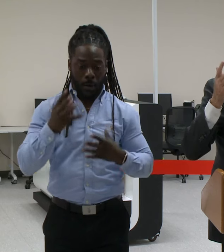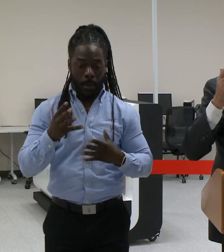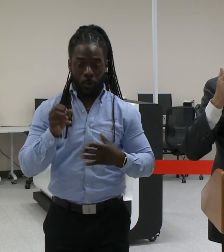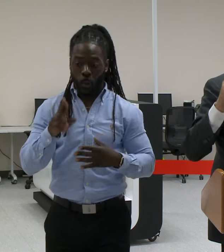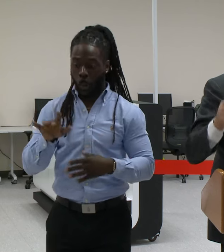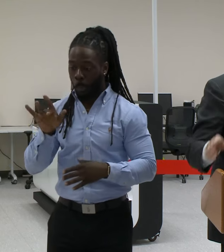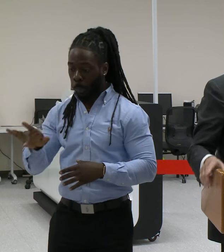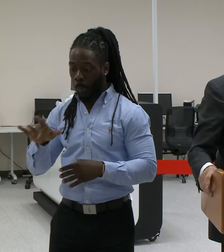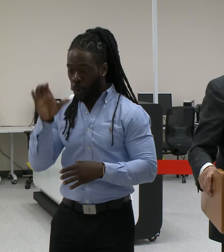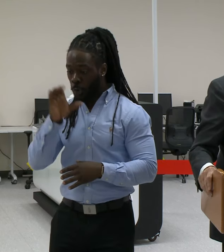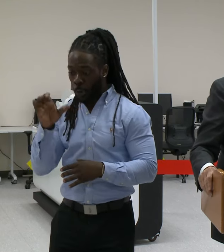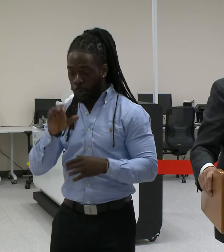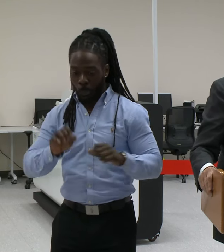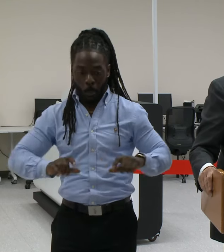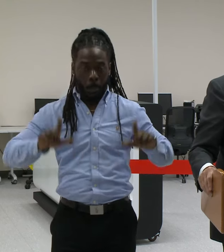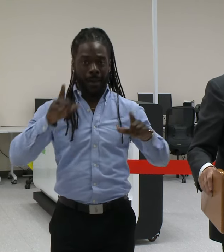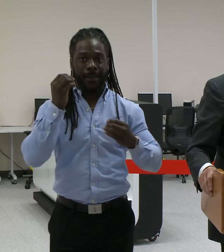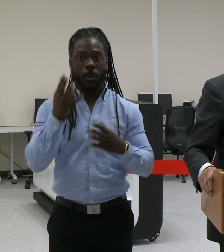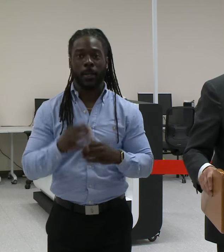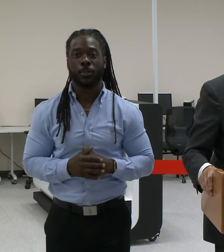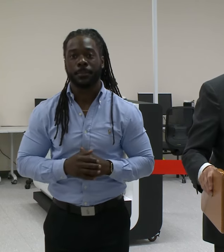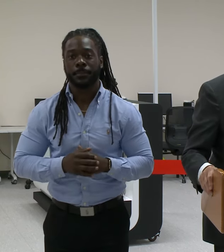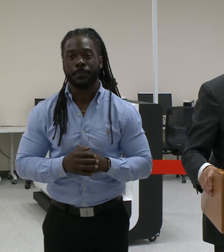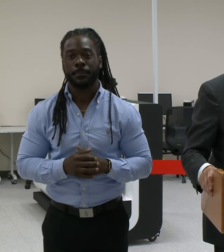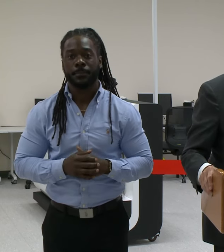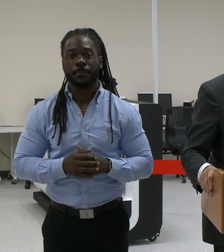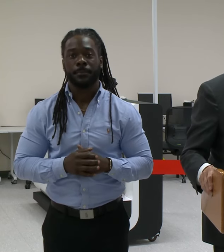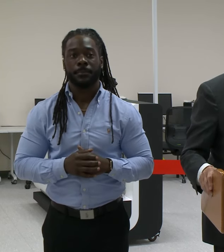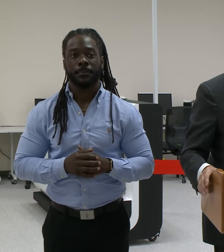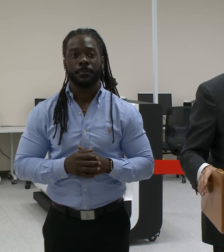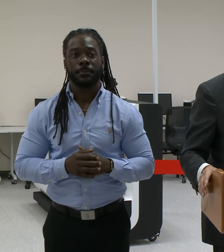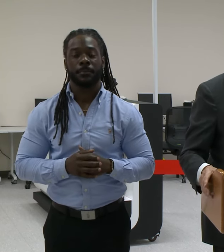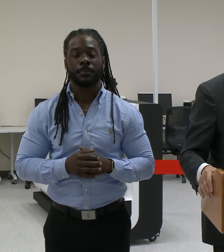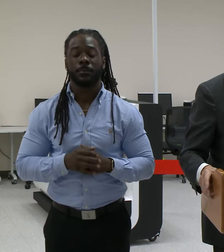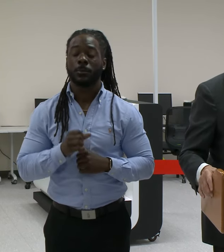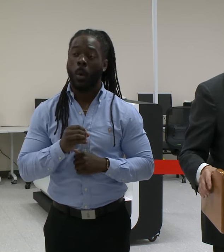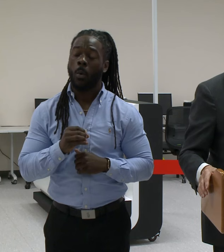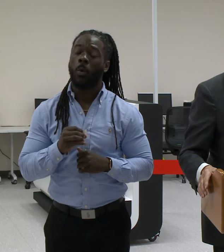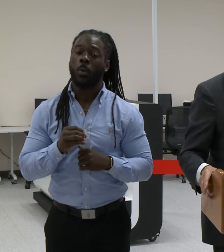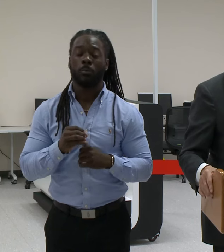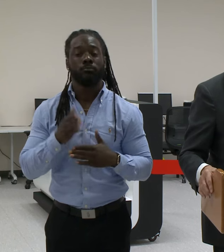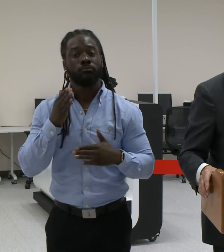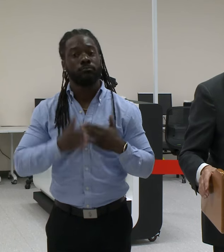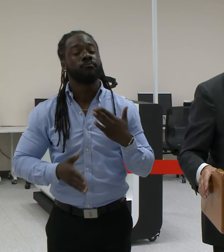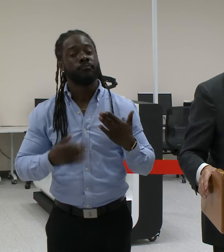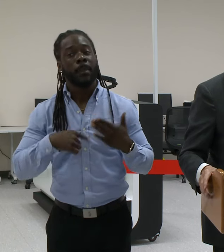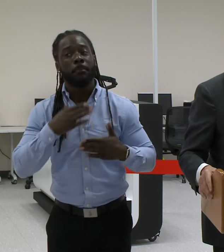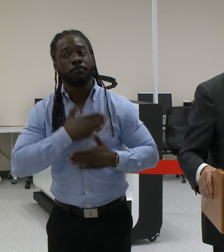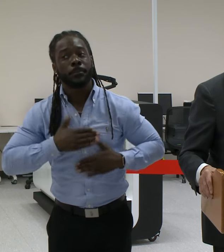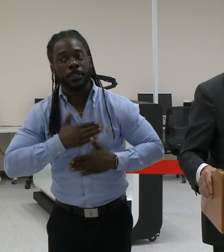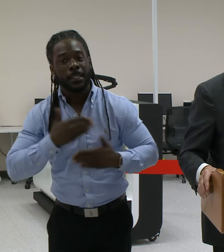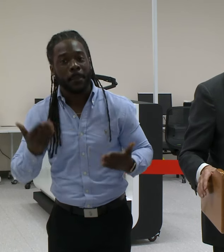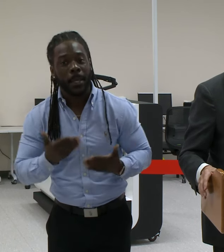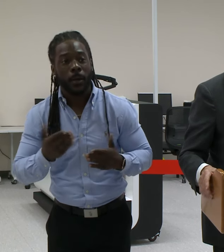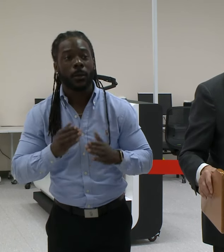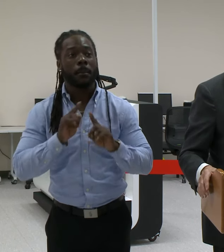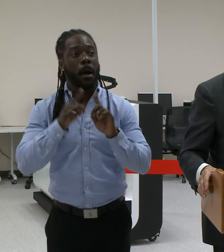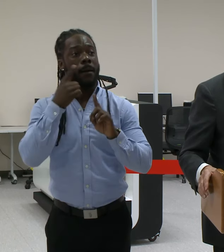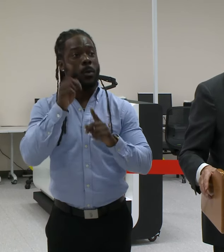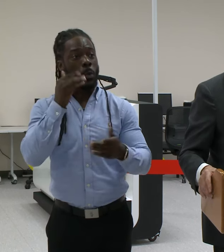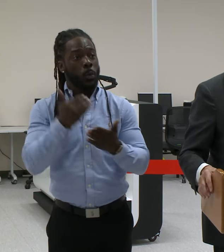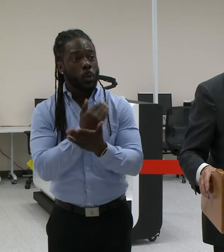pushing search more accurately. So I'm pleased to be here. But for those of you who are new and those of you who are